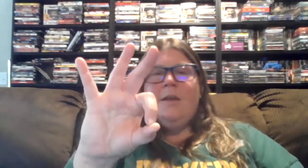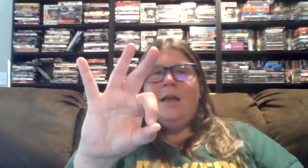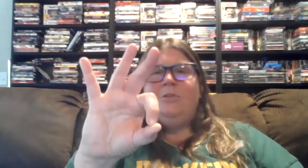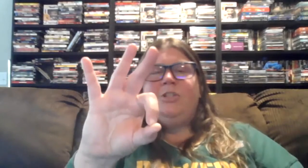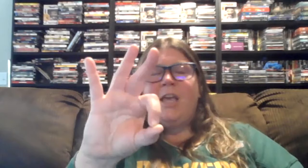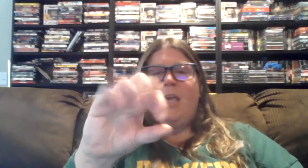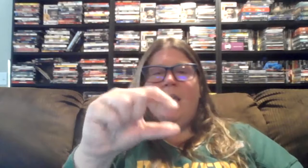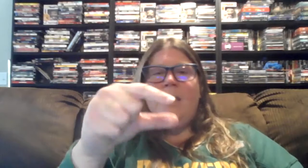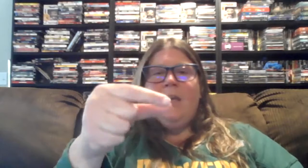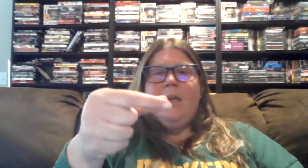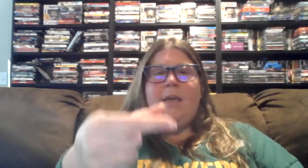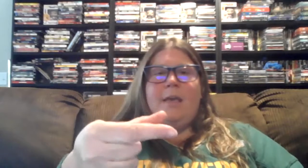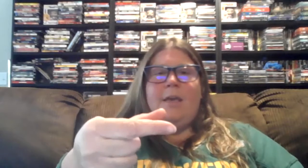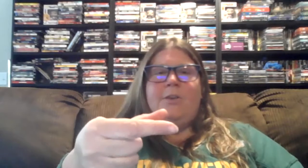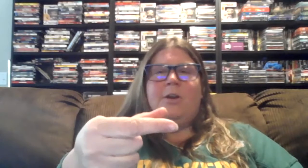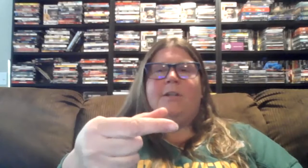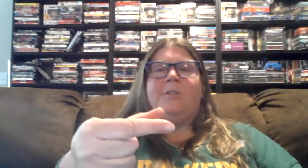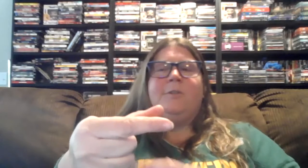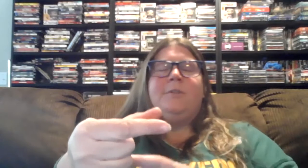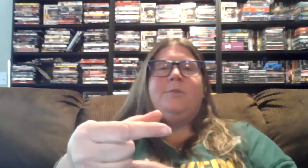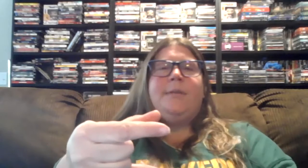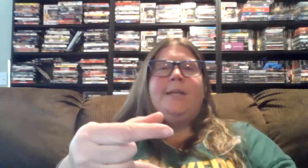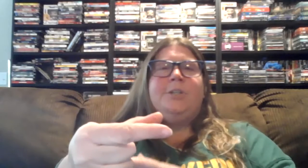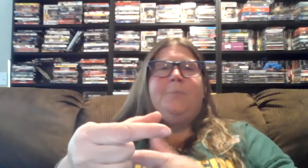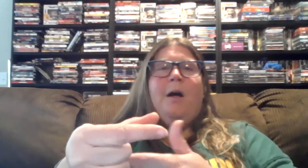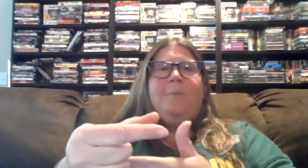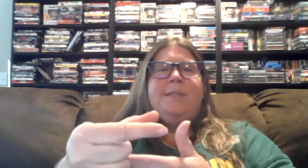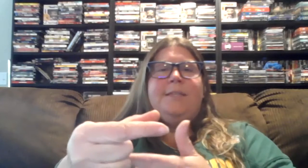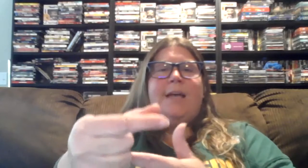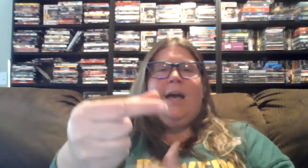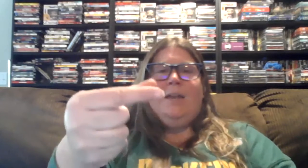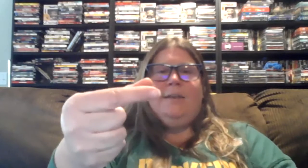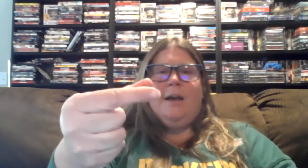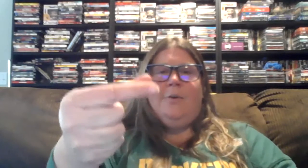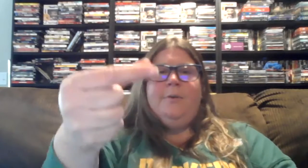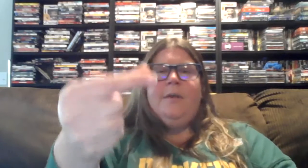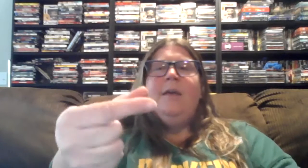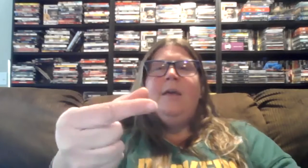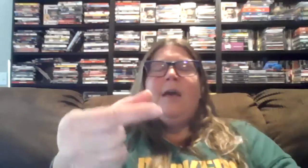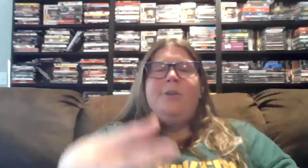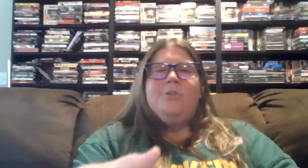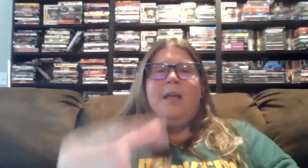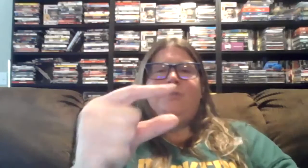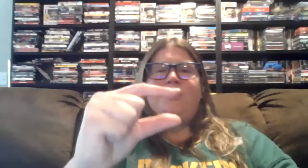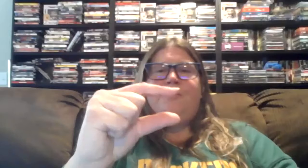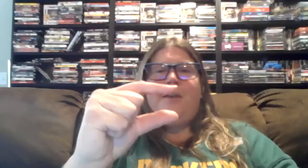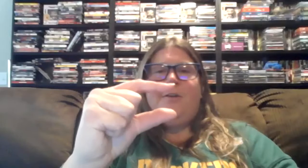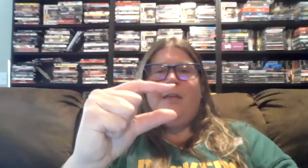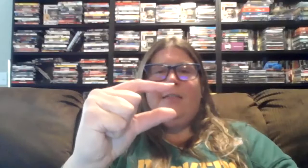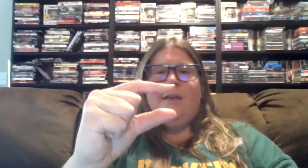Now G, you're going to tilt your palm to the side now, and you just have two fingers like this.